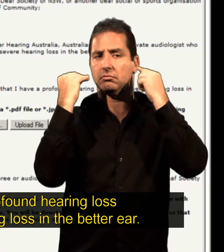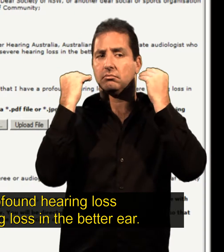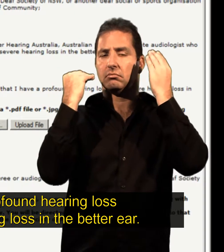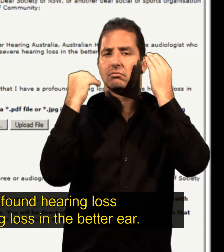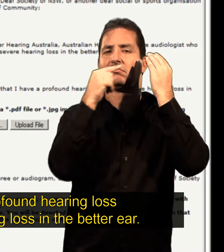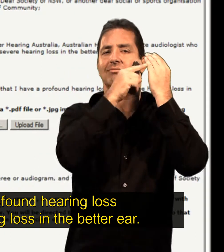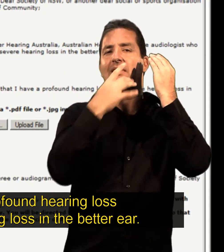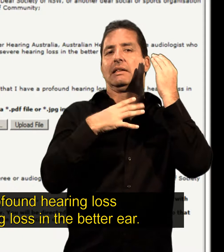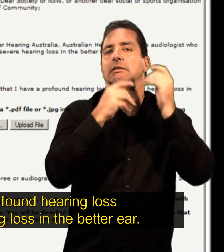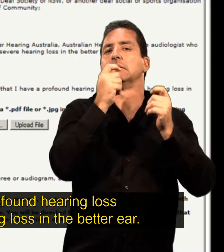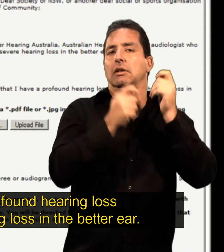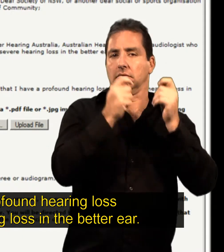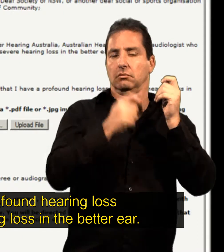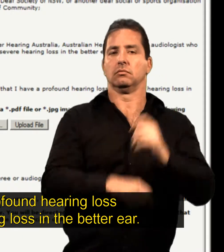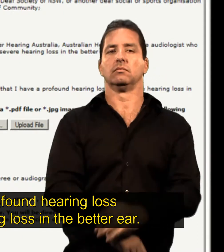in the better ear.